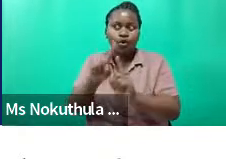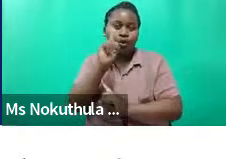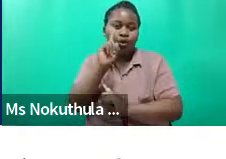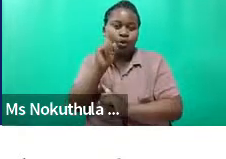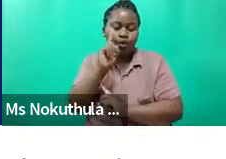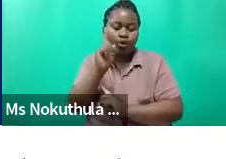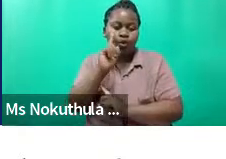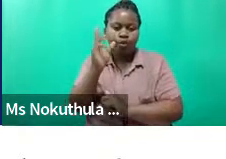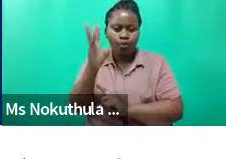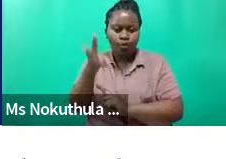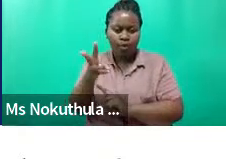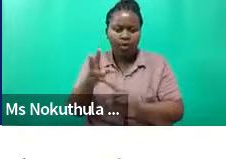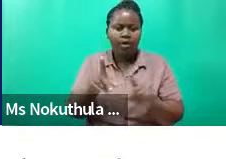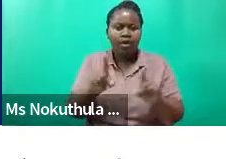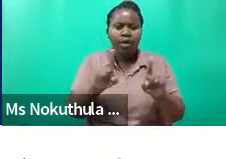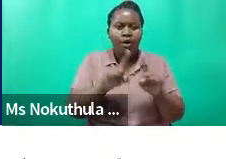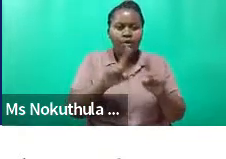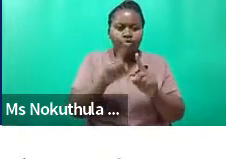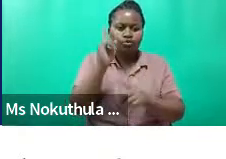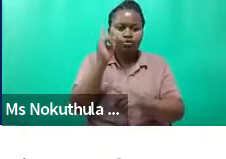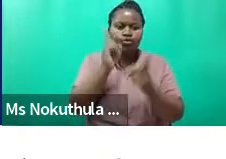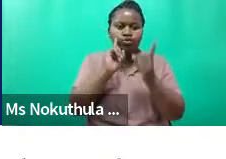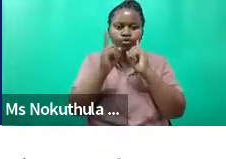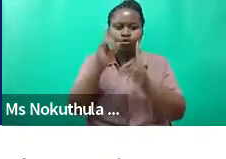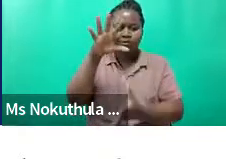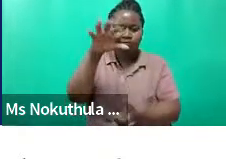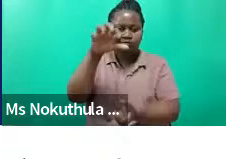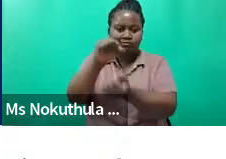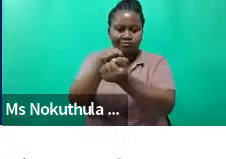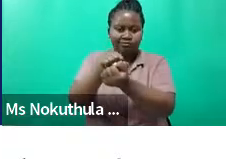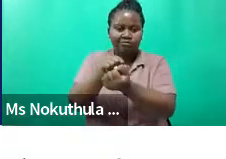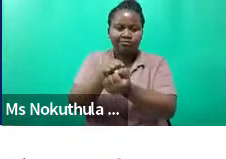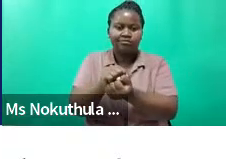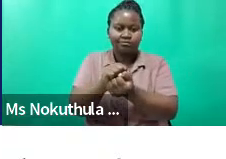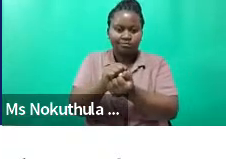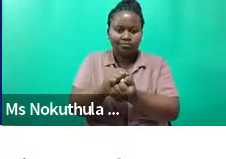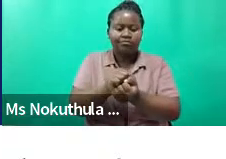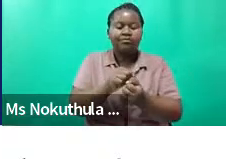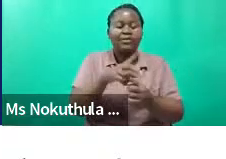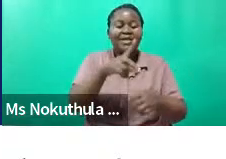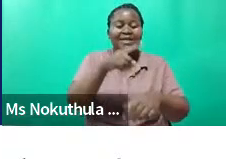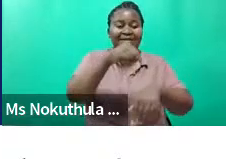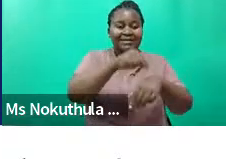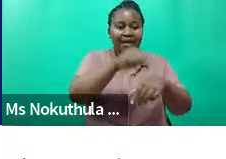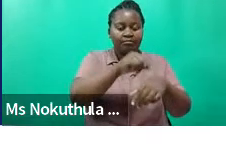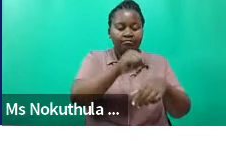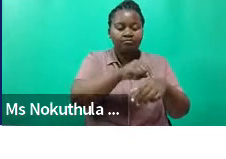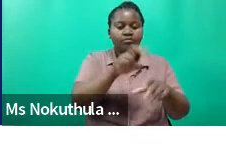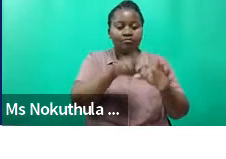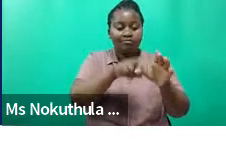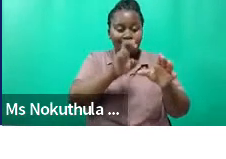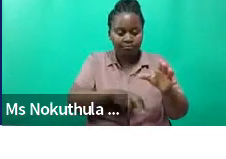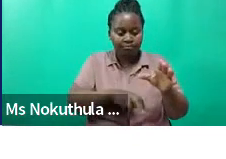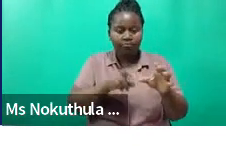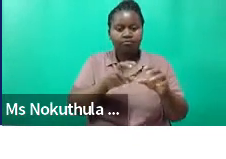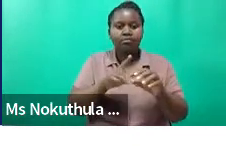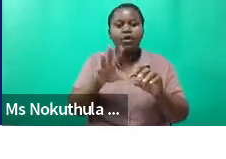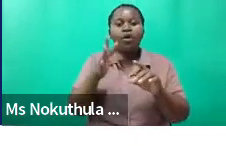about in briefly, what is timeout versus dropout in terms of providing our students